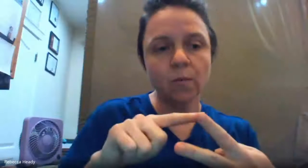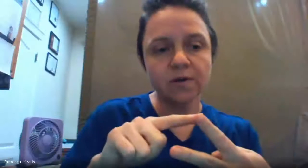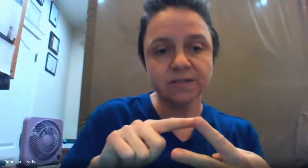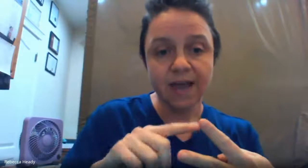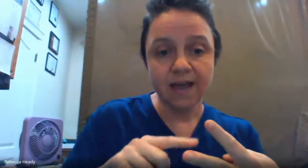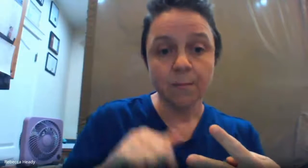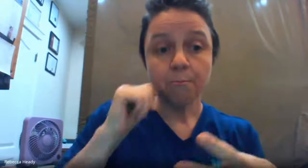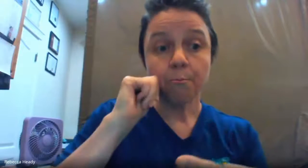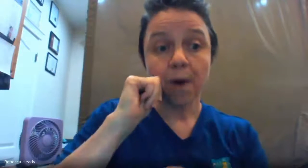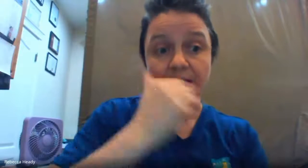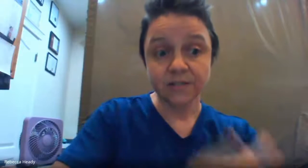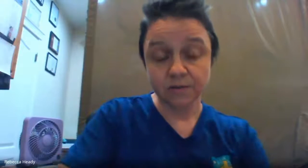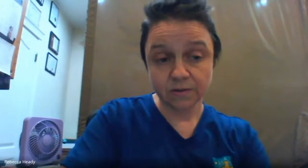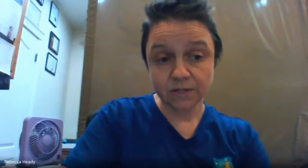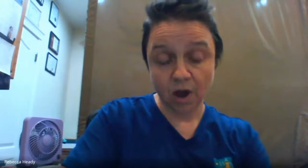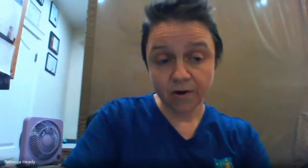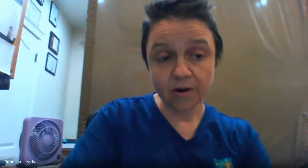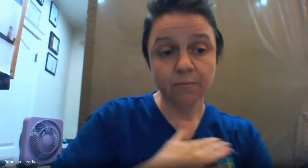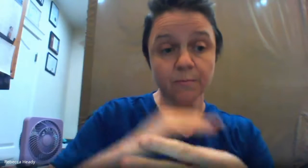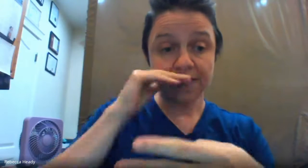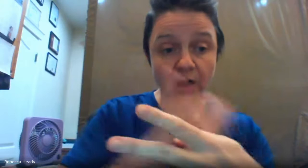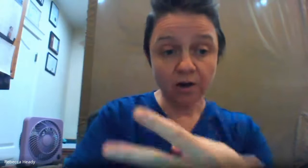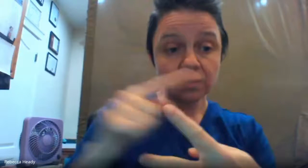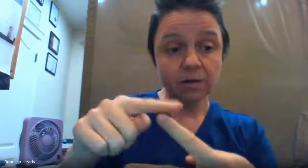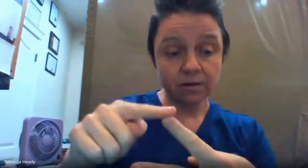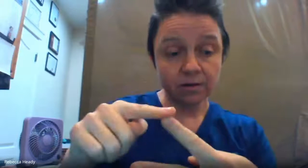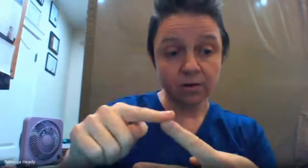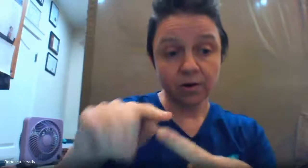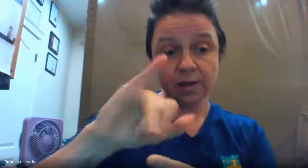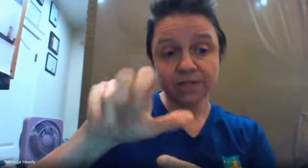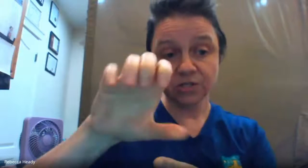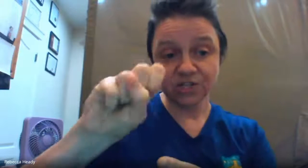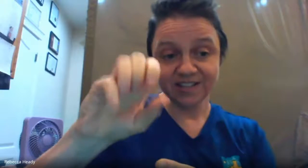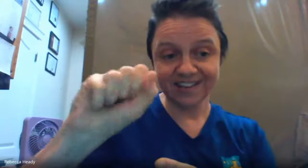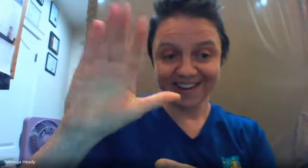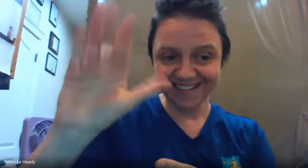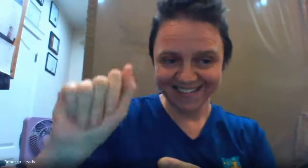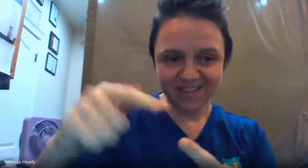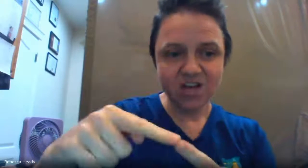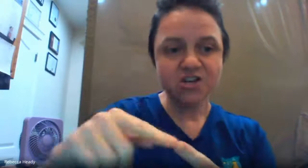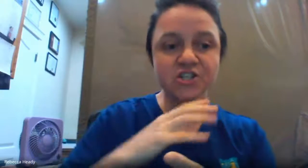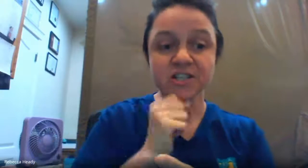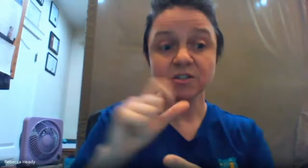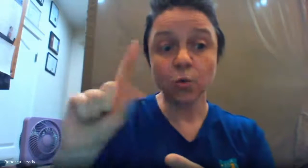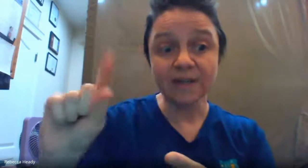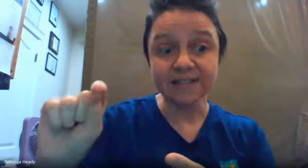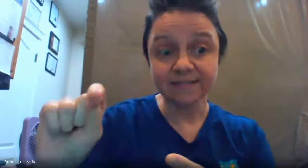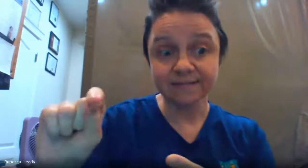say my daughter, her name is Jessica. She's 20.